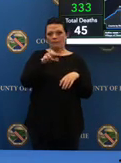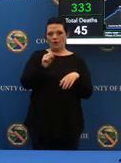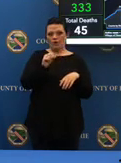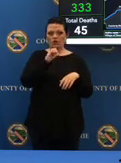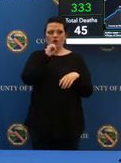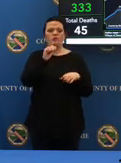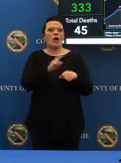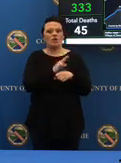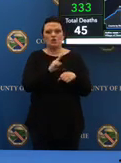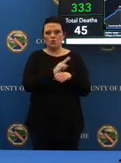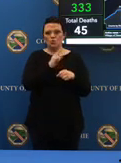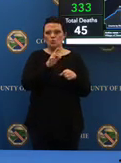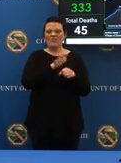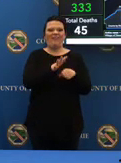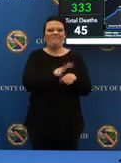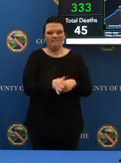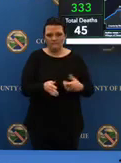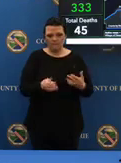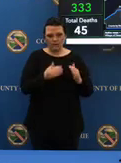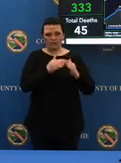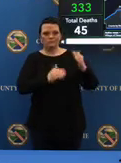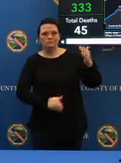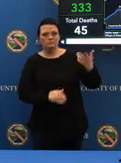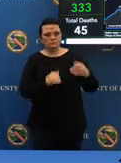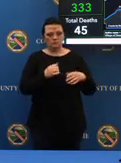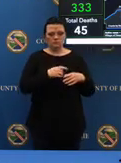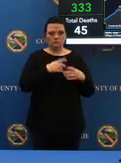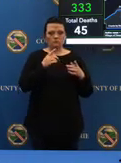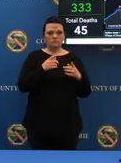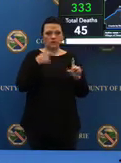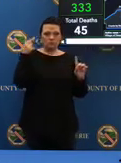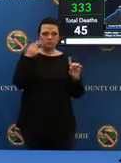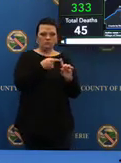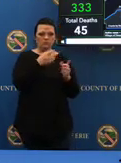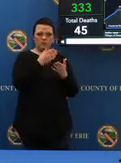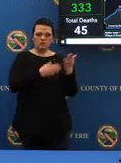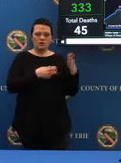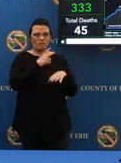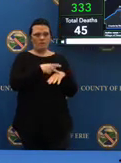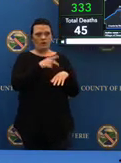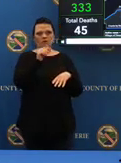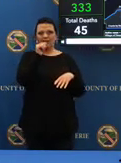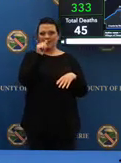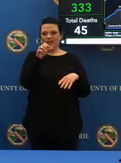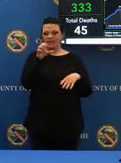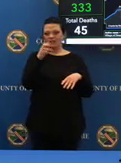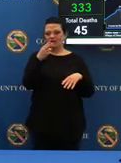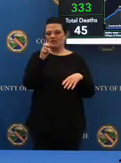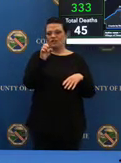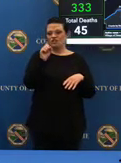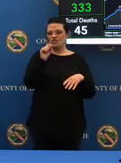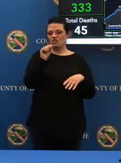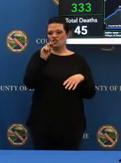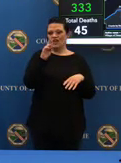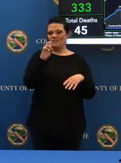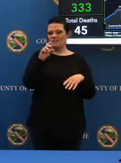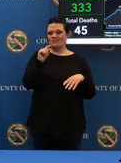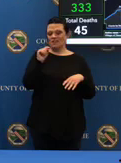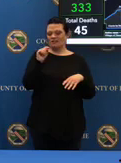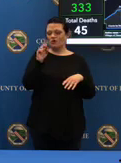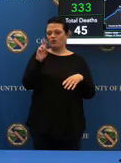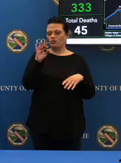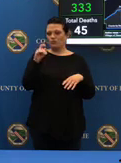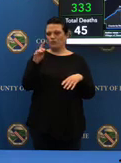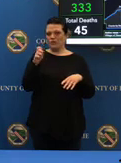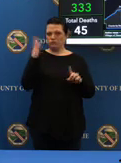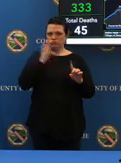underused. It's as simple as that. There are a couple key parks that have been used a lot. Chestnut Ridge Park is one, Como Park in